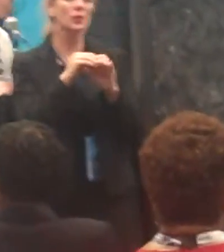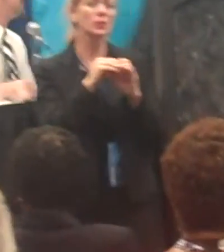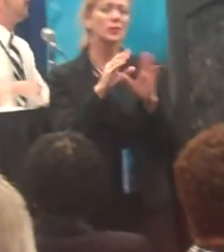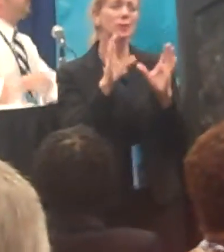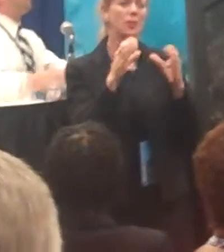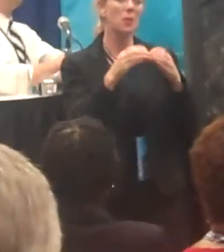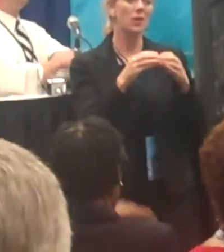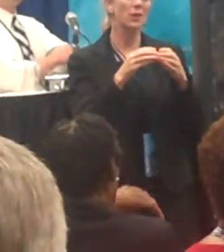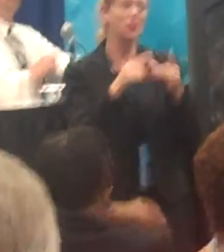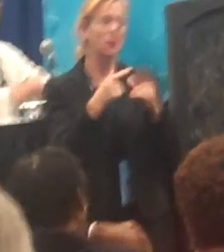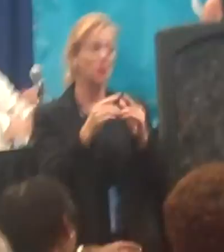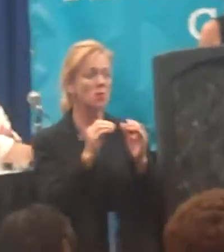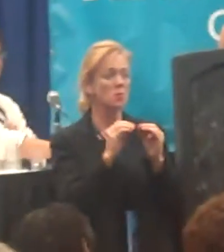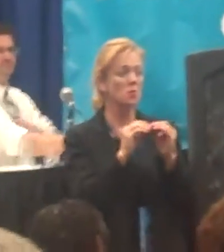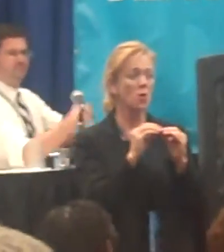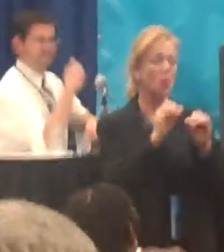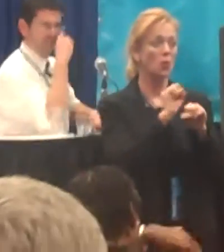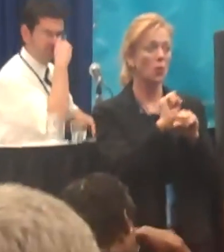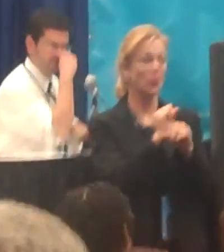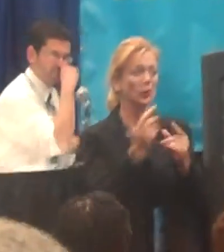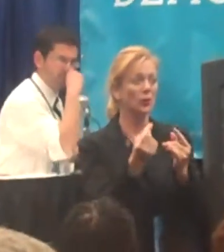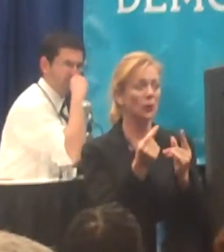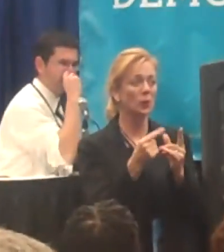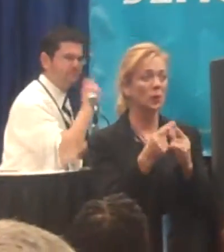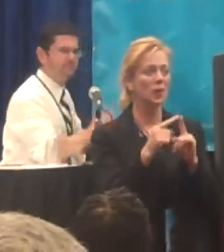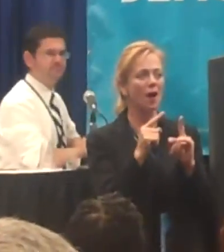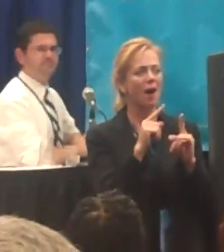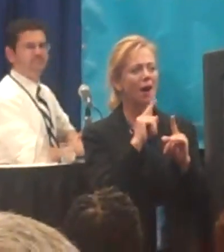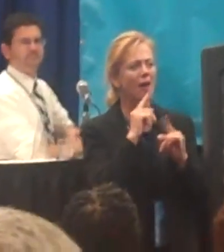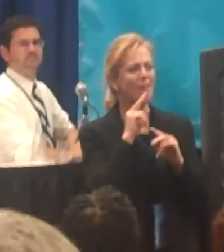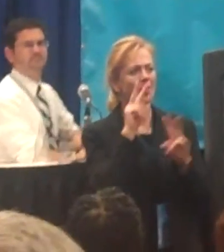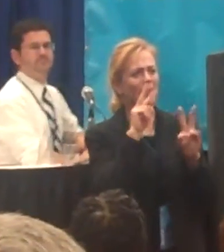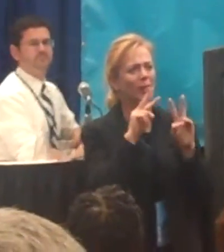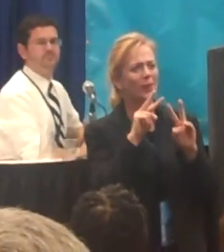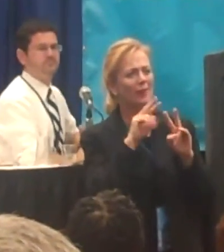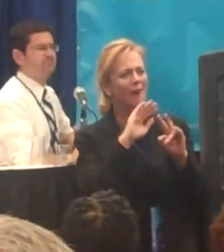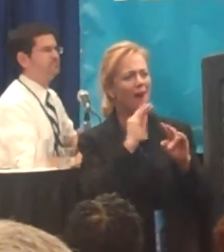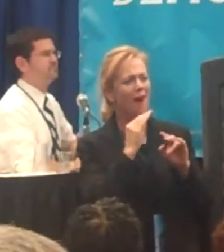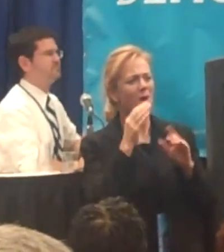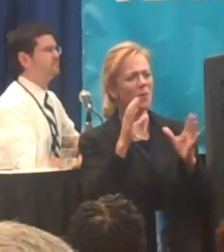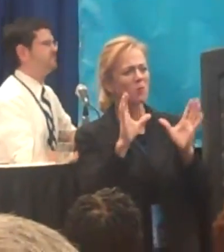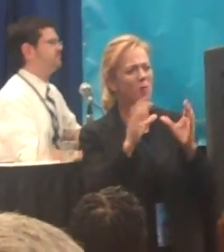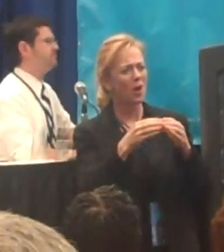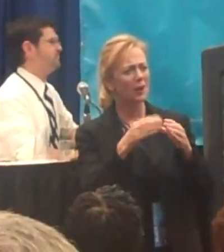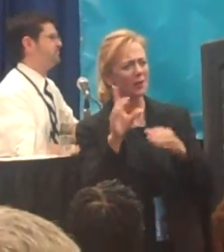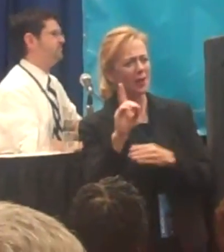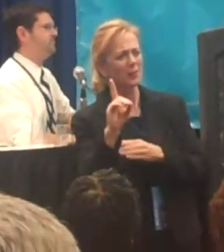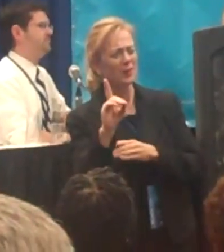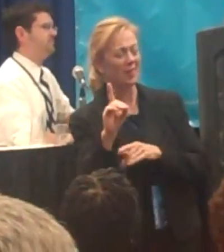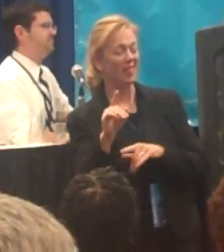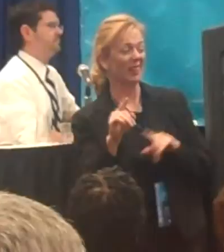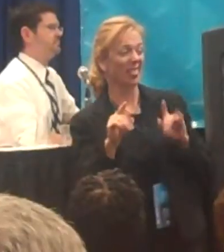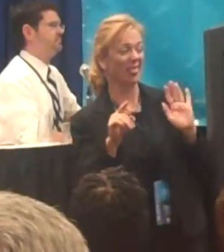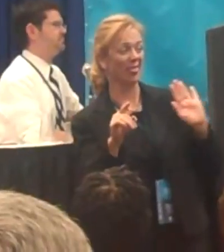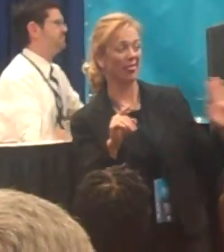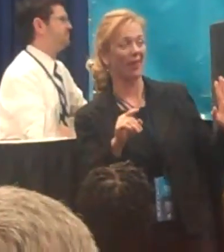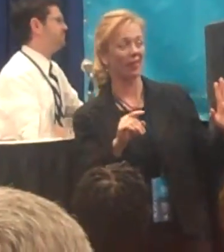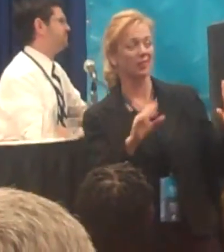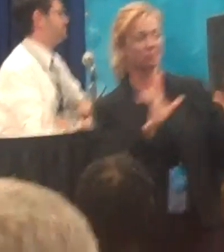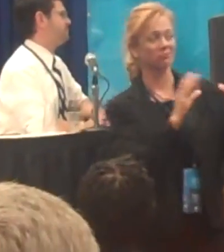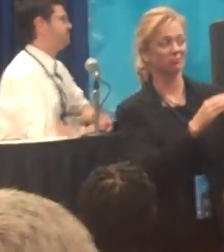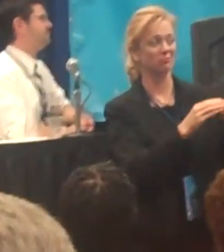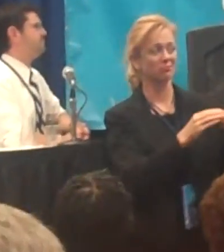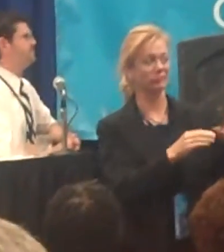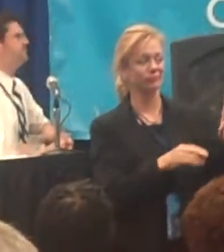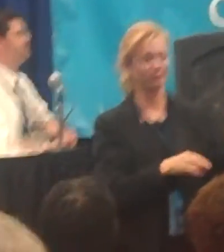party. We have more work to do, but I look at our party, and I look at their party, and I look